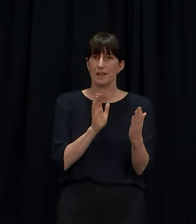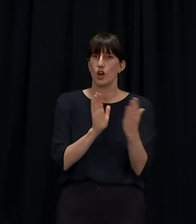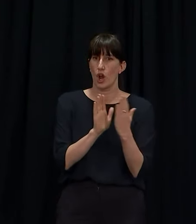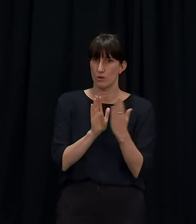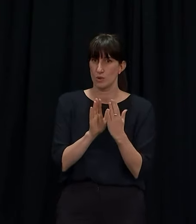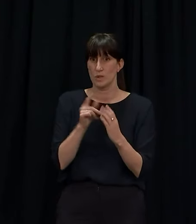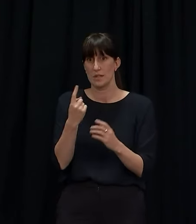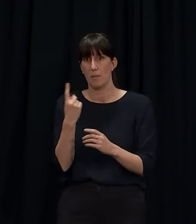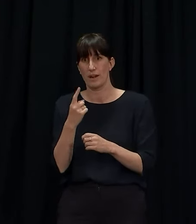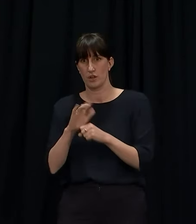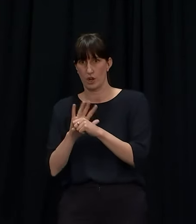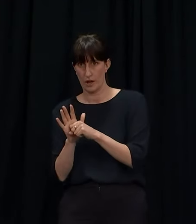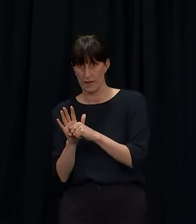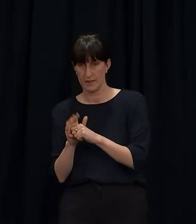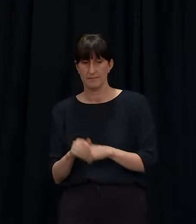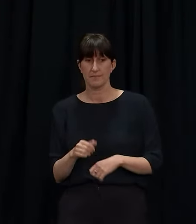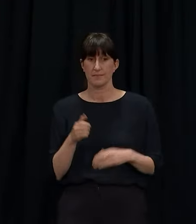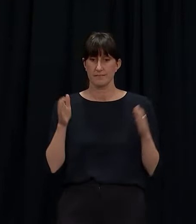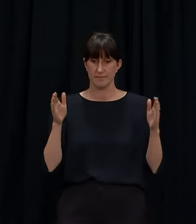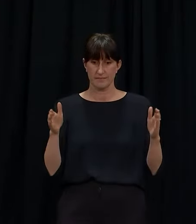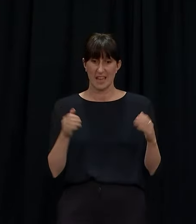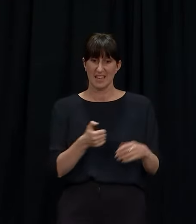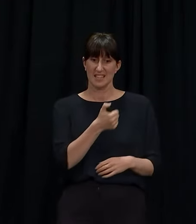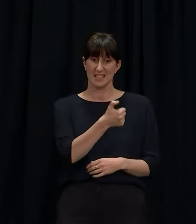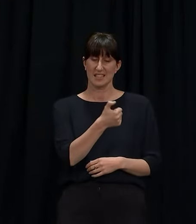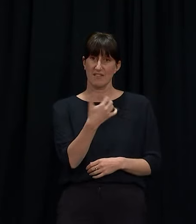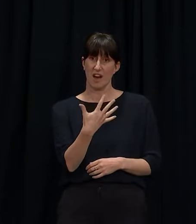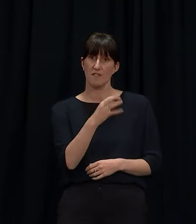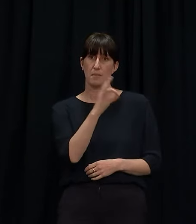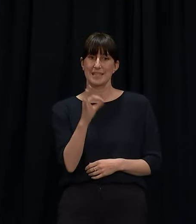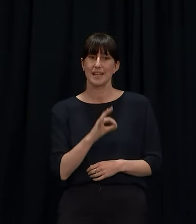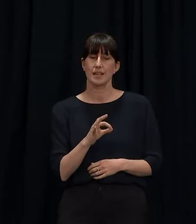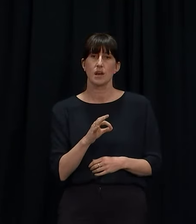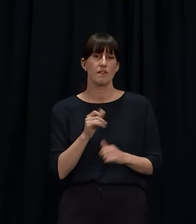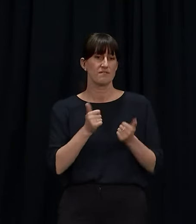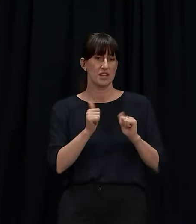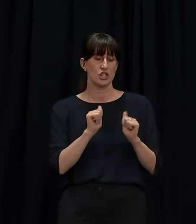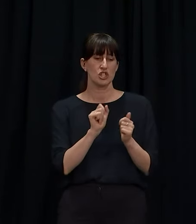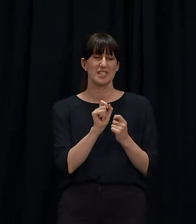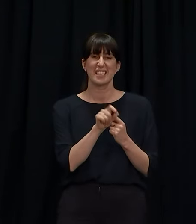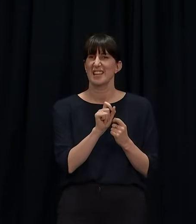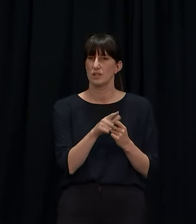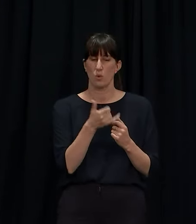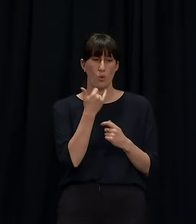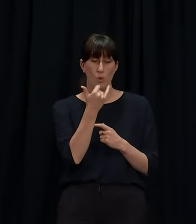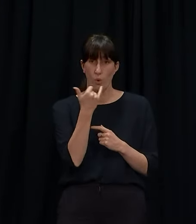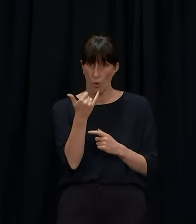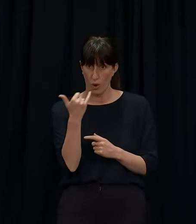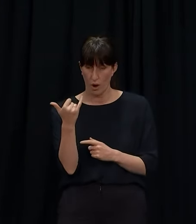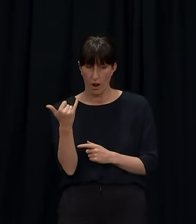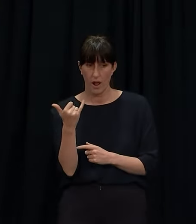65% have been followed up by contact tracers and the individuals are self-isolating.